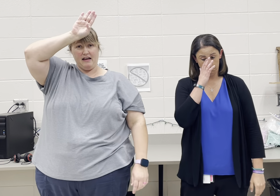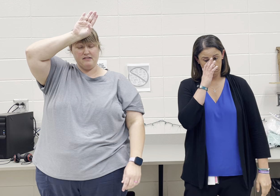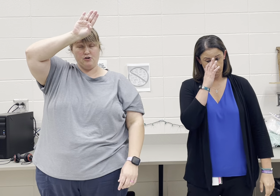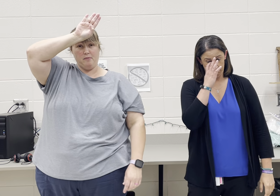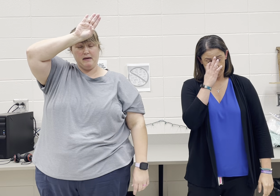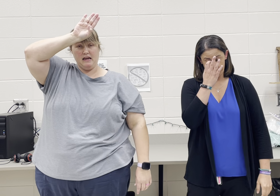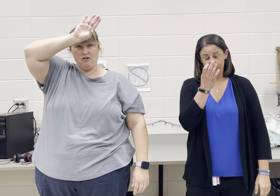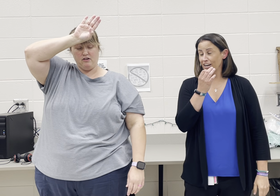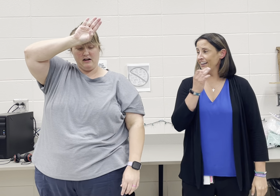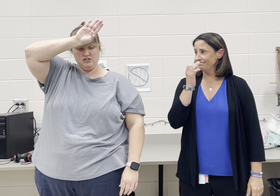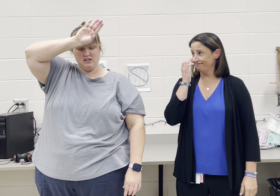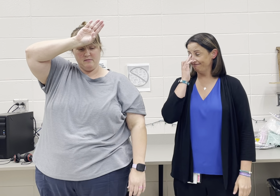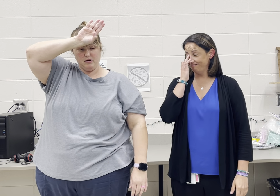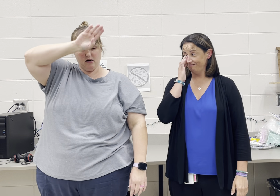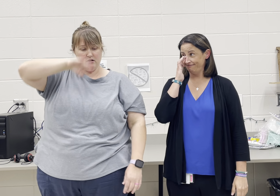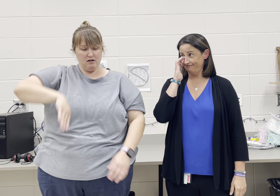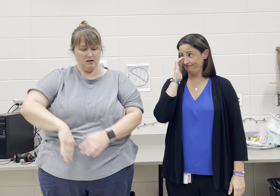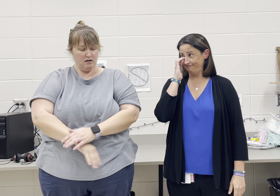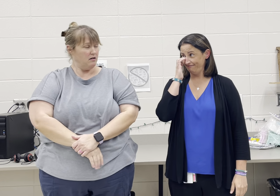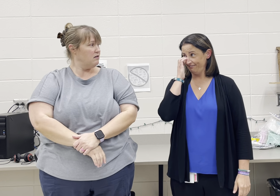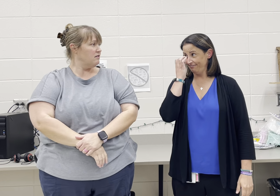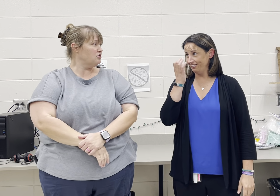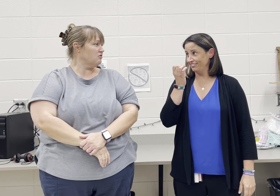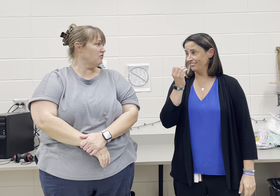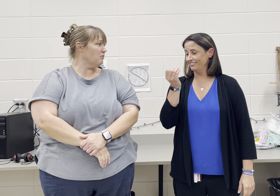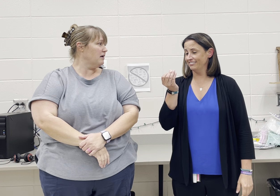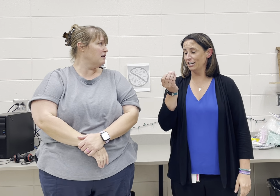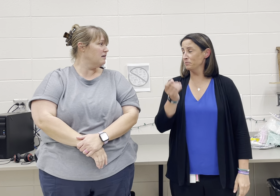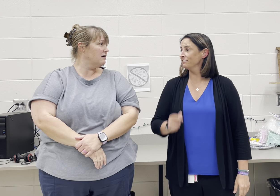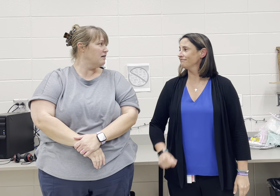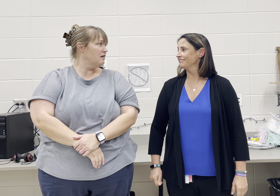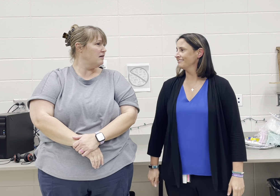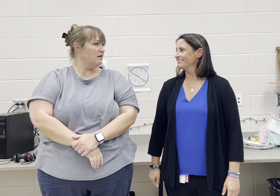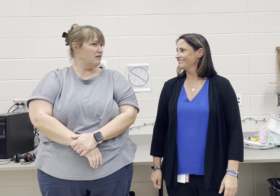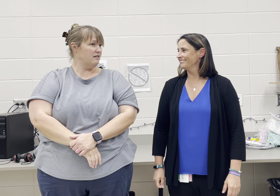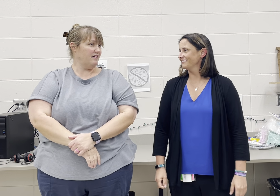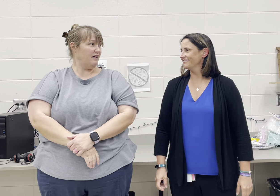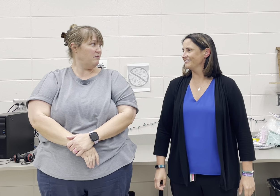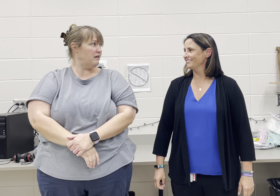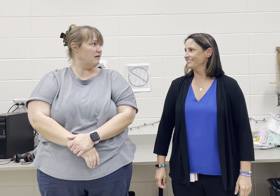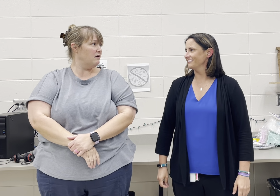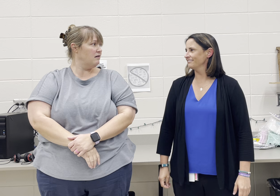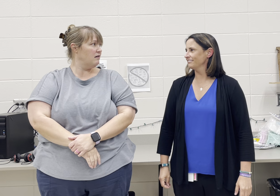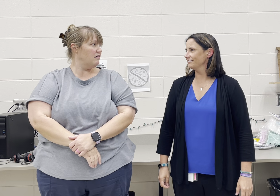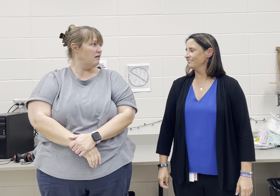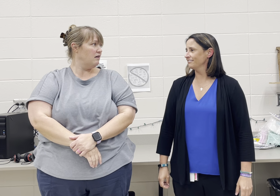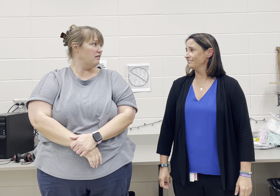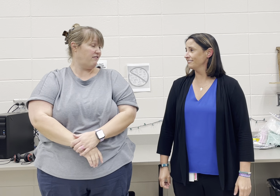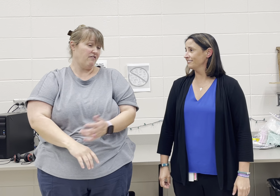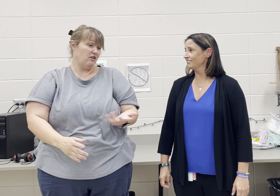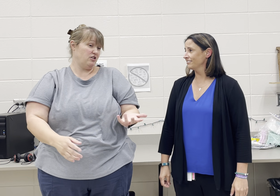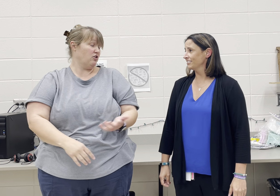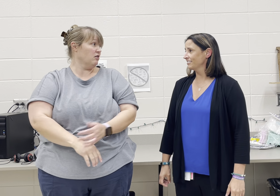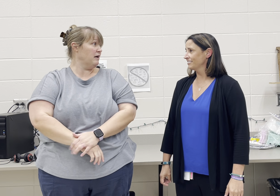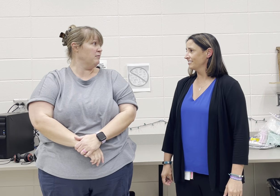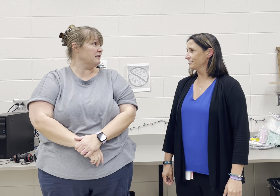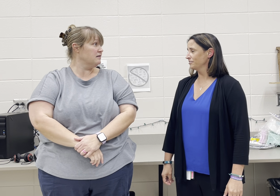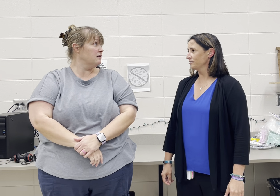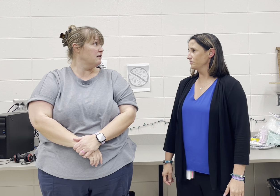their company year, Their their hat? engine number. The shield on their what? Helmet. It's on a helmet. The firefighters here call them helmet.